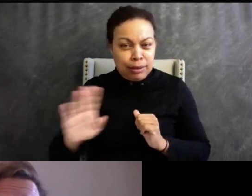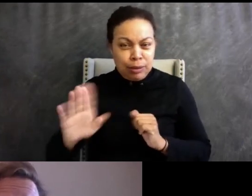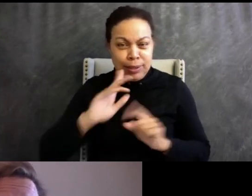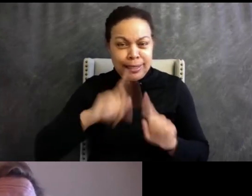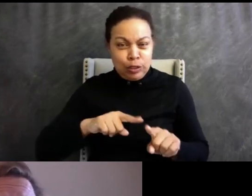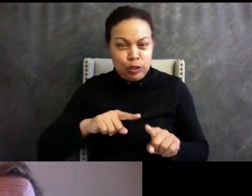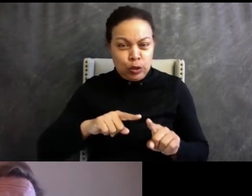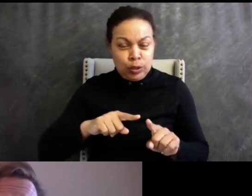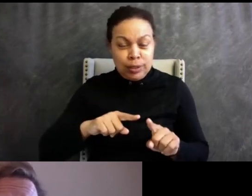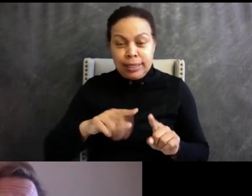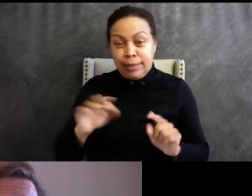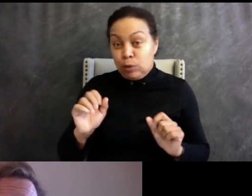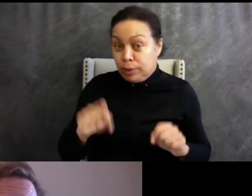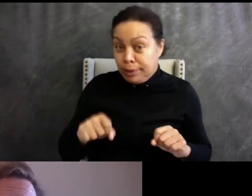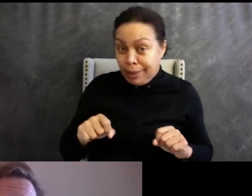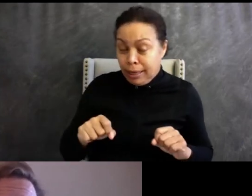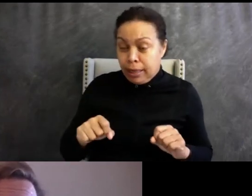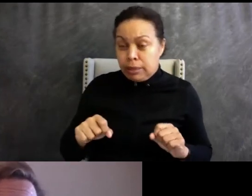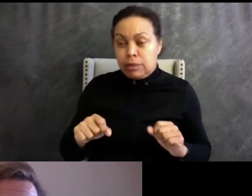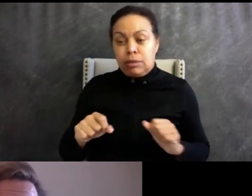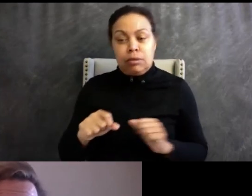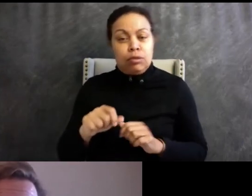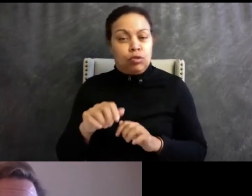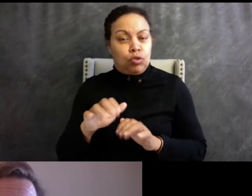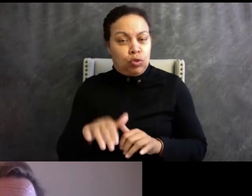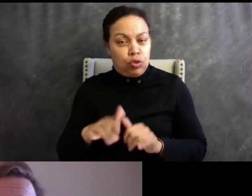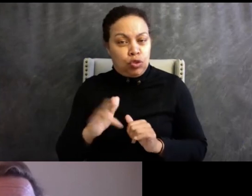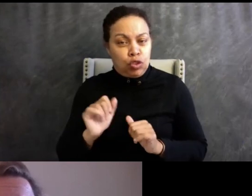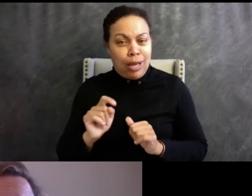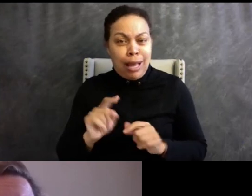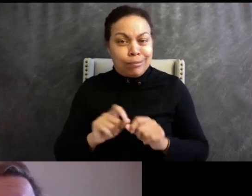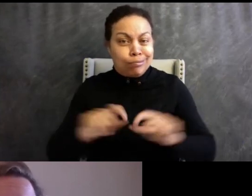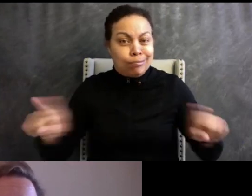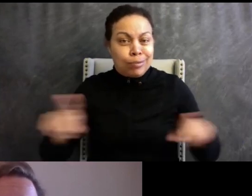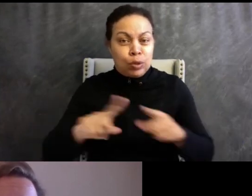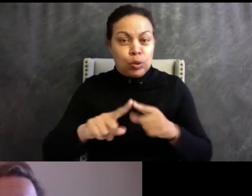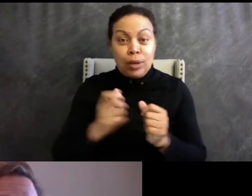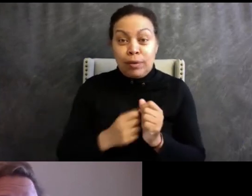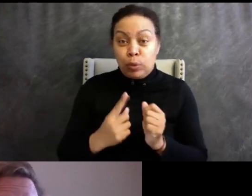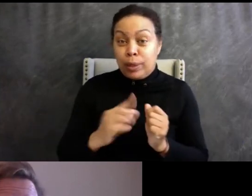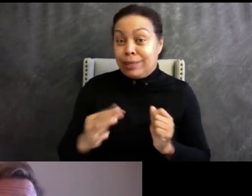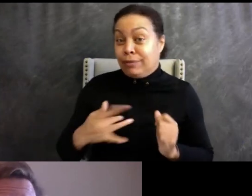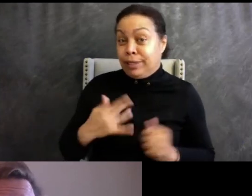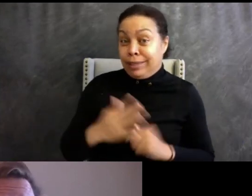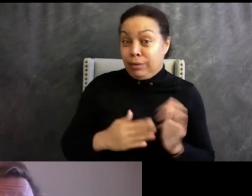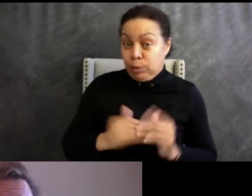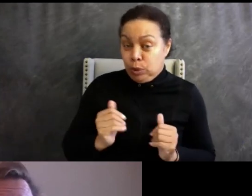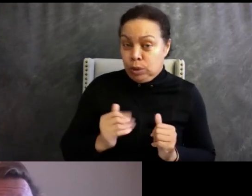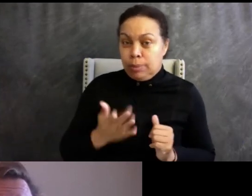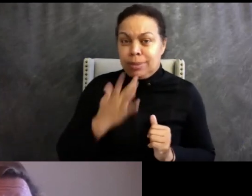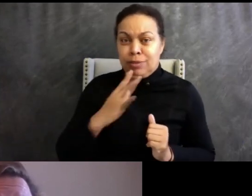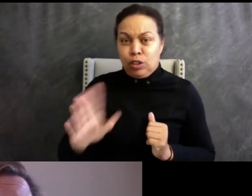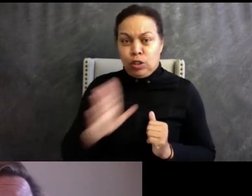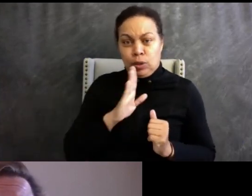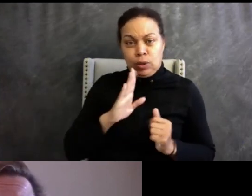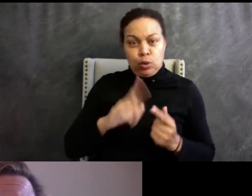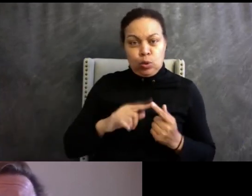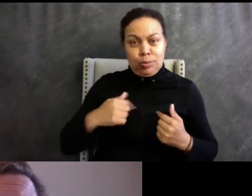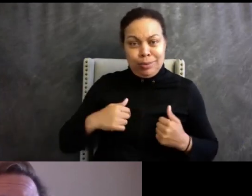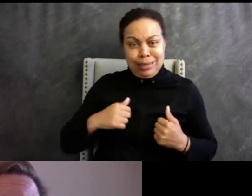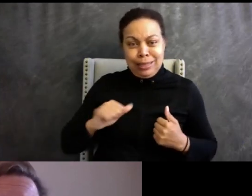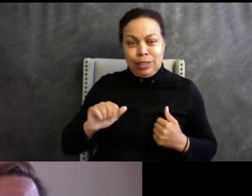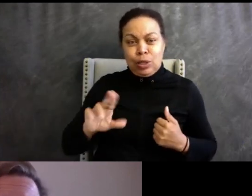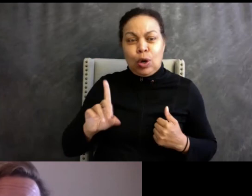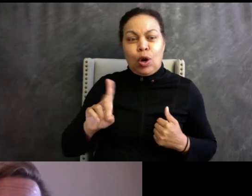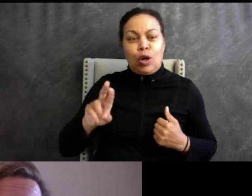you're comfortable, you can chat these answers to everyone. If you'd rather chat me, I'm Audrey Buck Coleman. If you'd